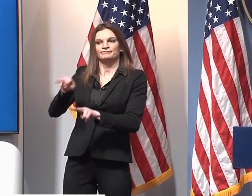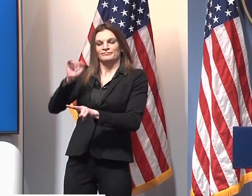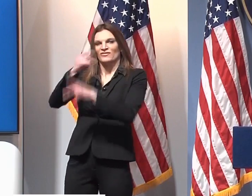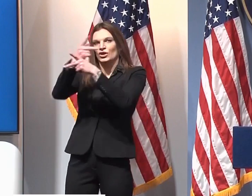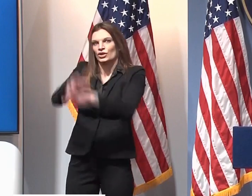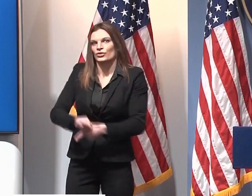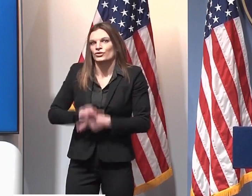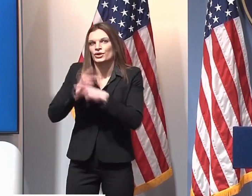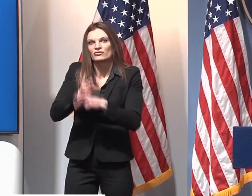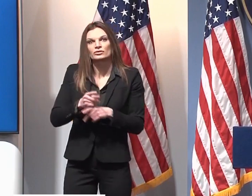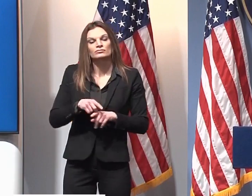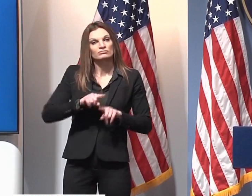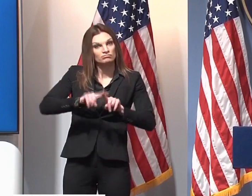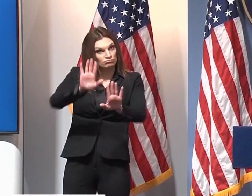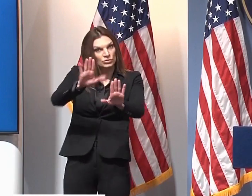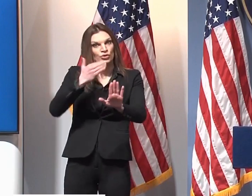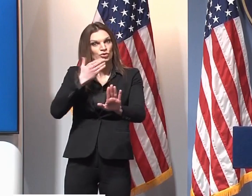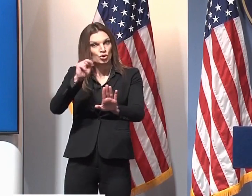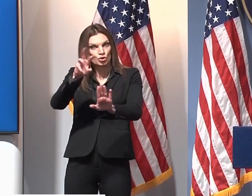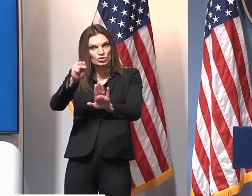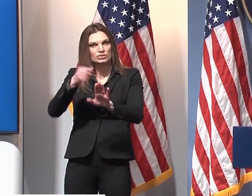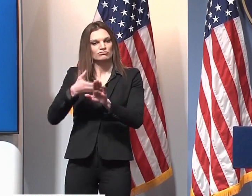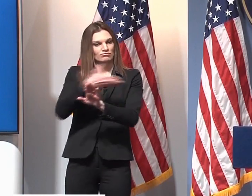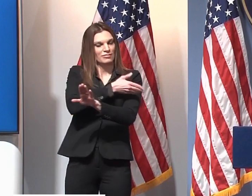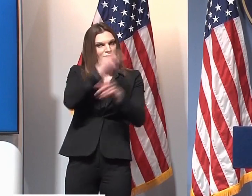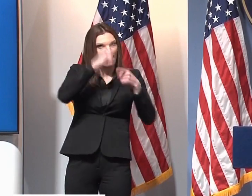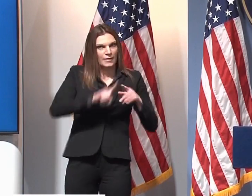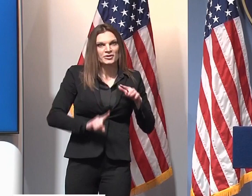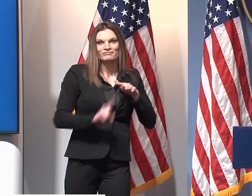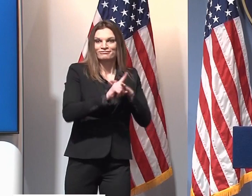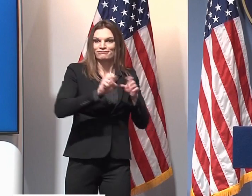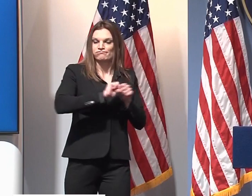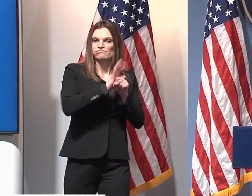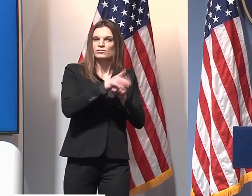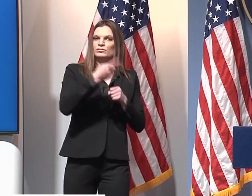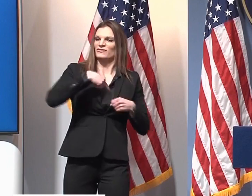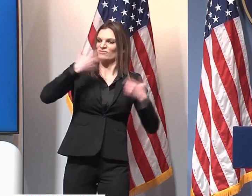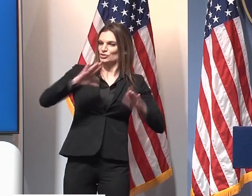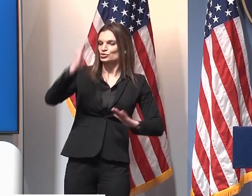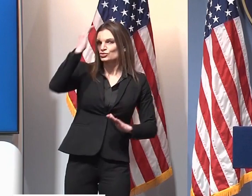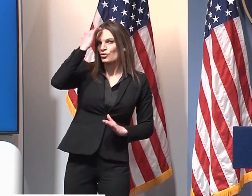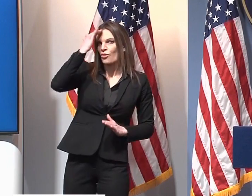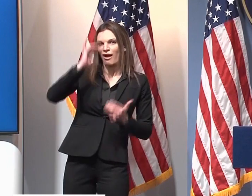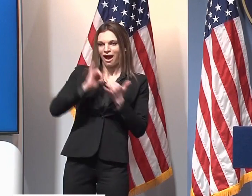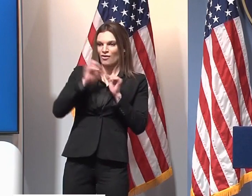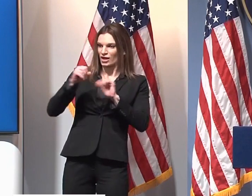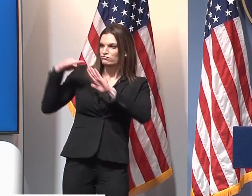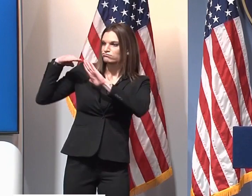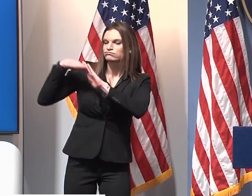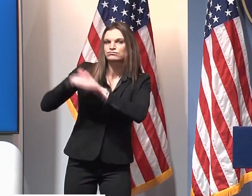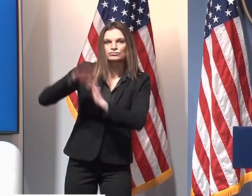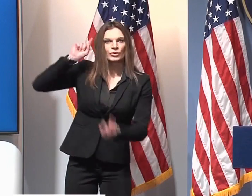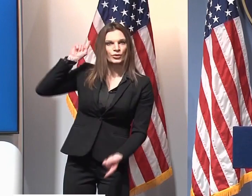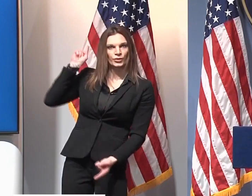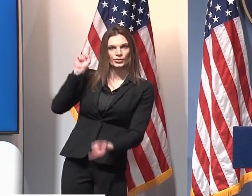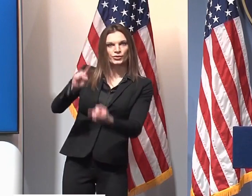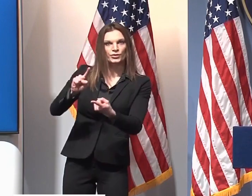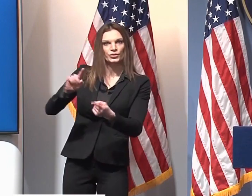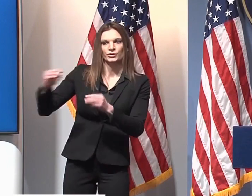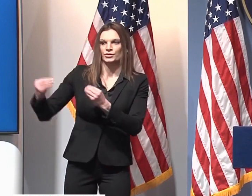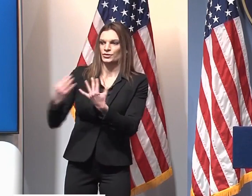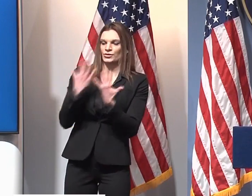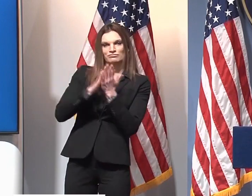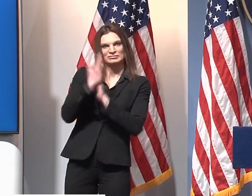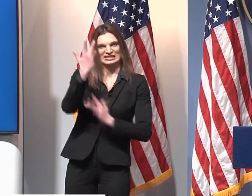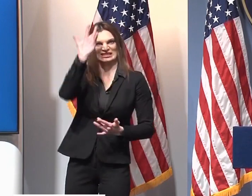eye off the ball now, we risk a fumble late in the game. When we work together, we are